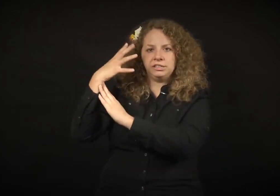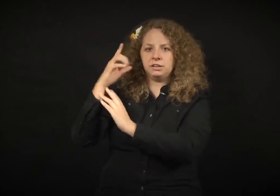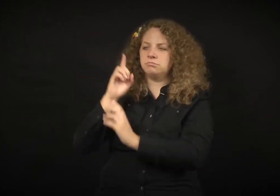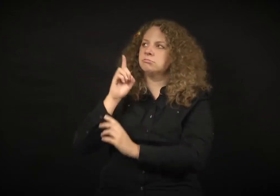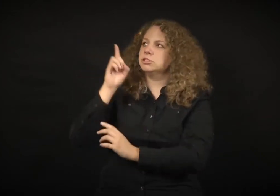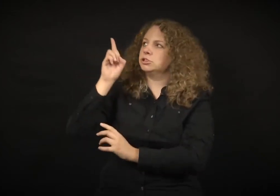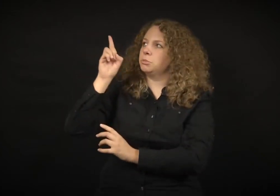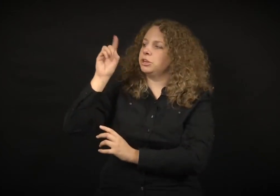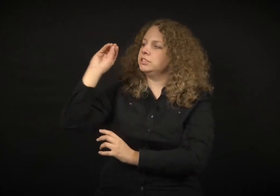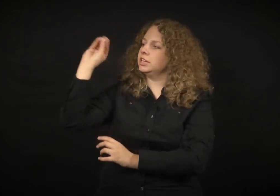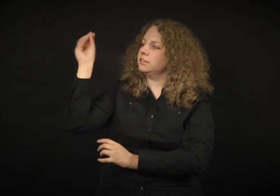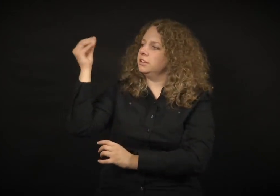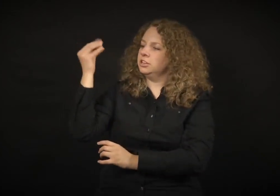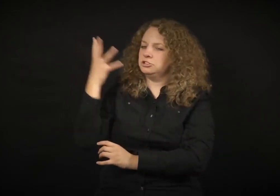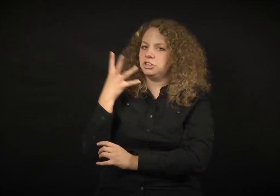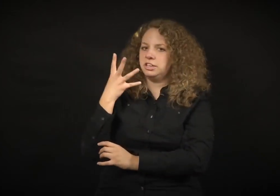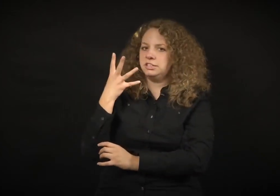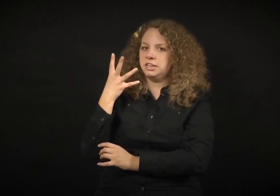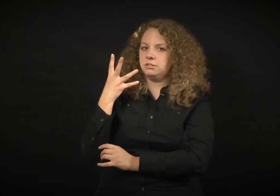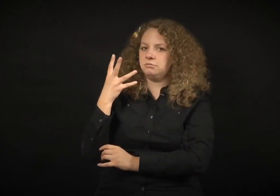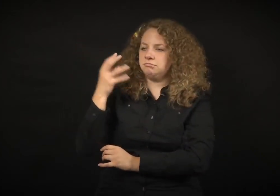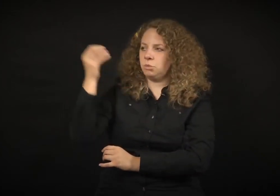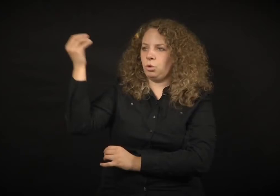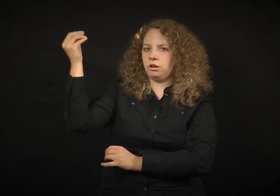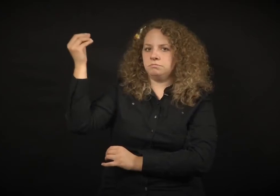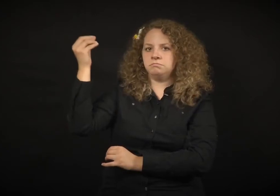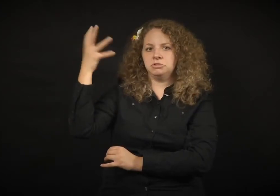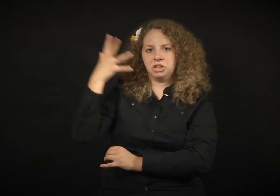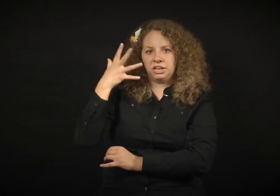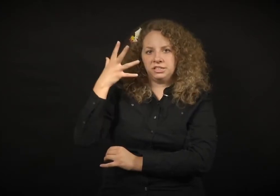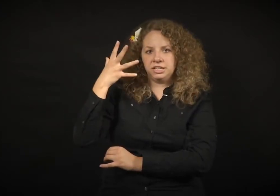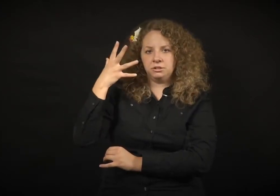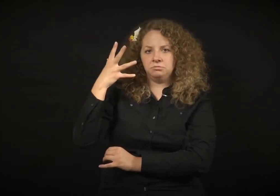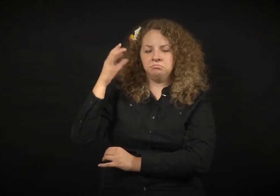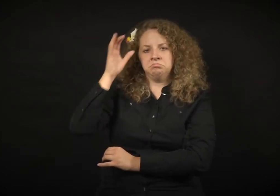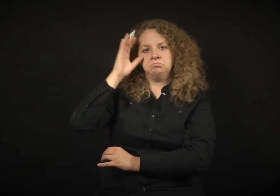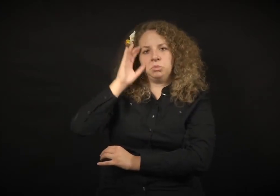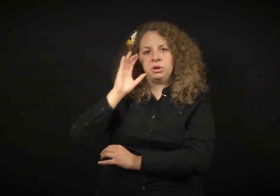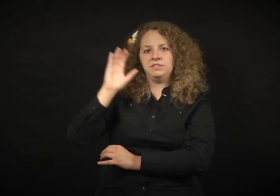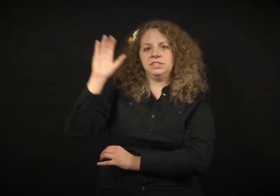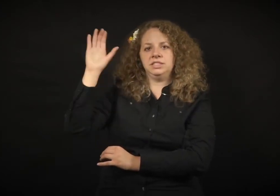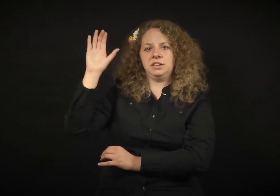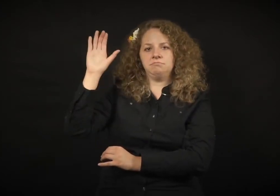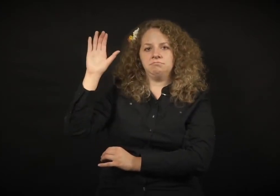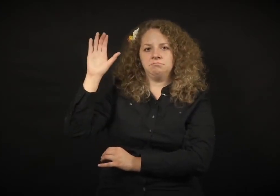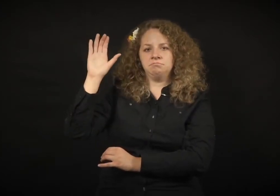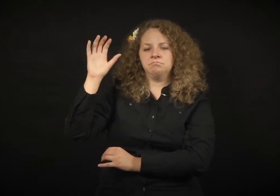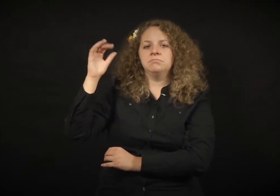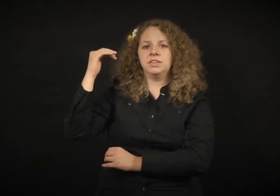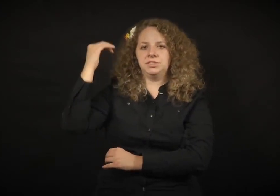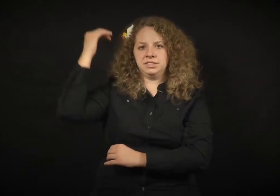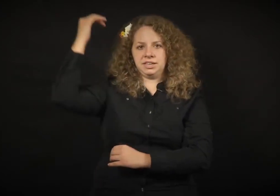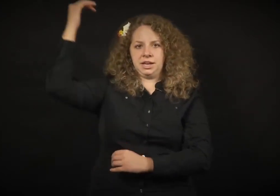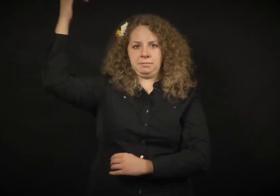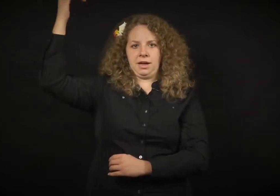down. So pointing, shining down, or shining down, or even sun. And then sign it up high.